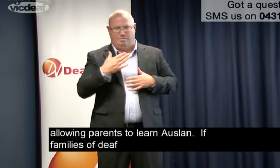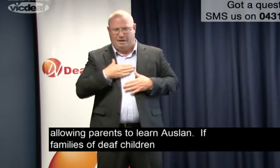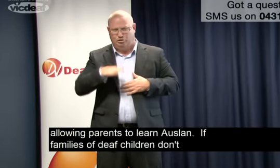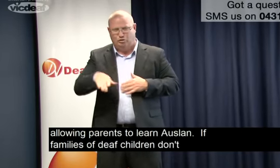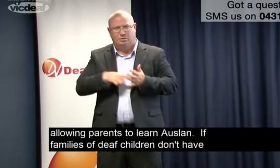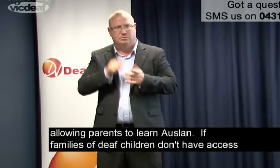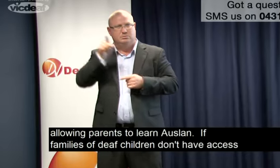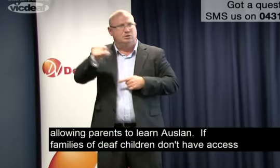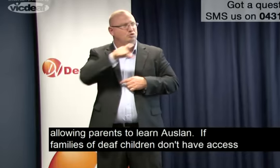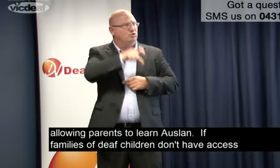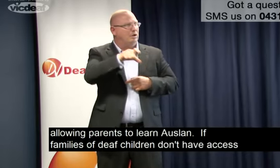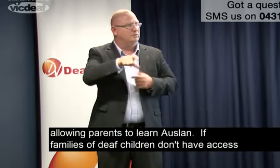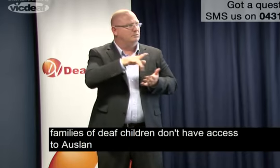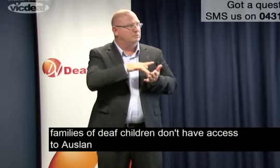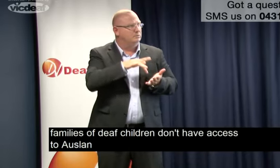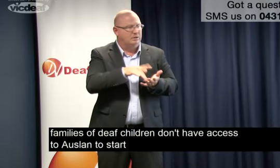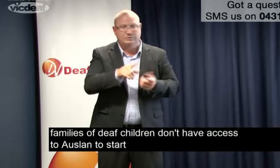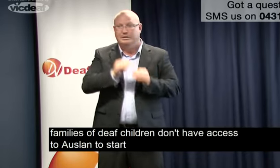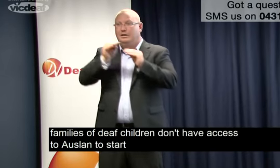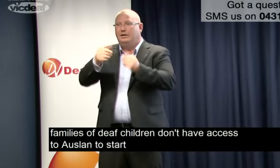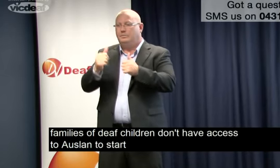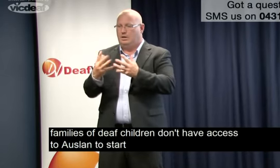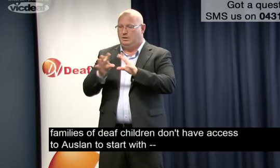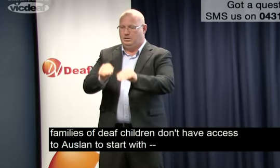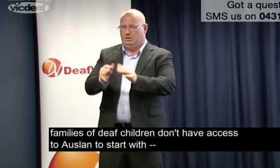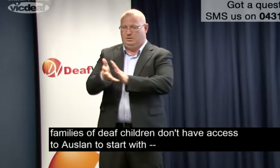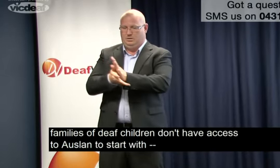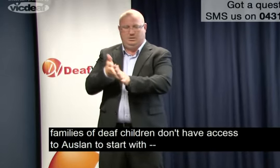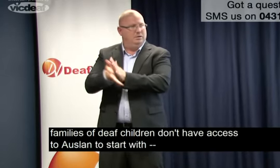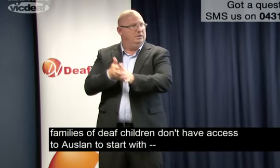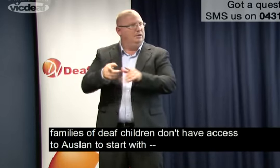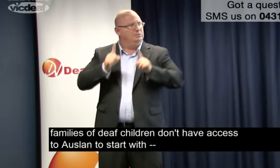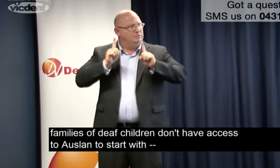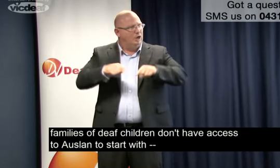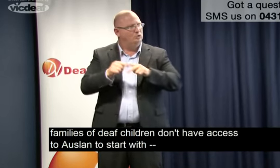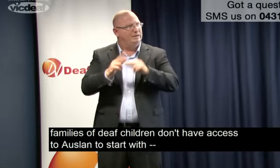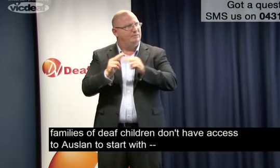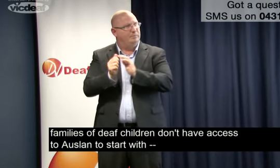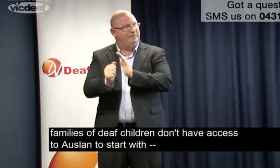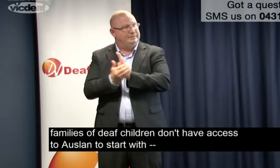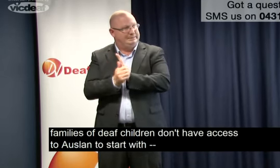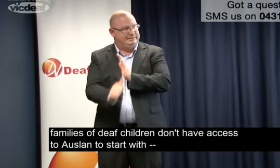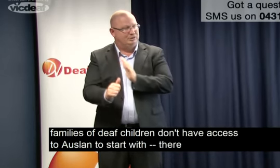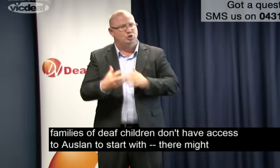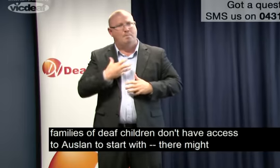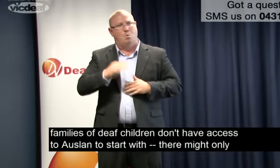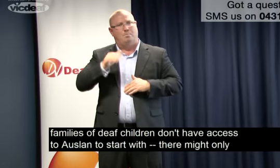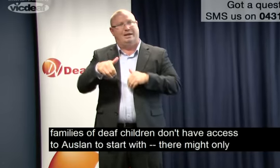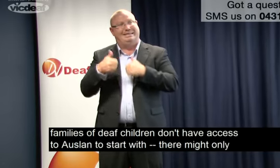learn, and they might prefer to learn at a local childcare centre with their child and interact with them from day one to develop their